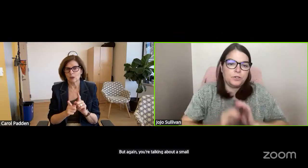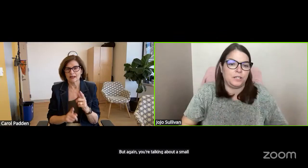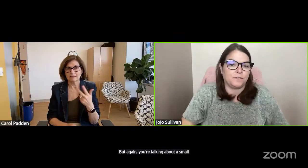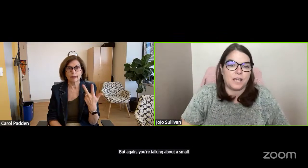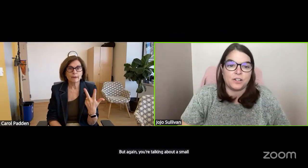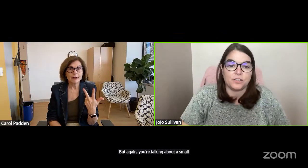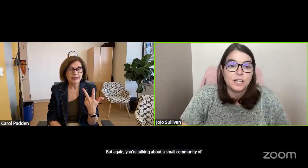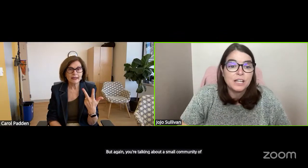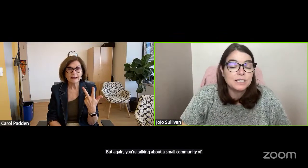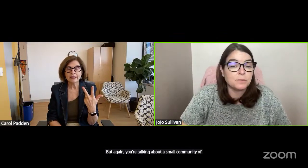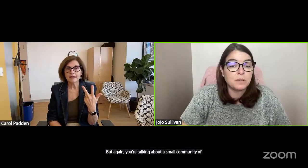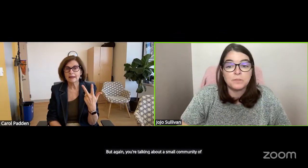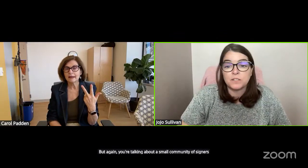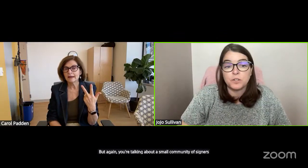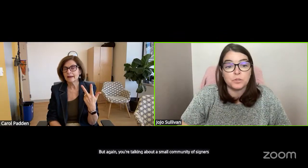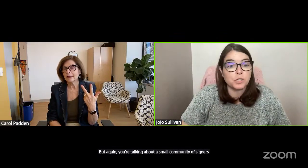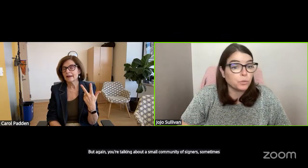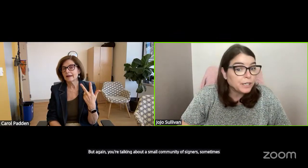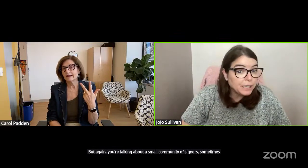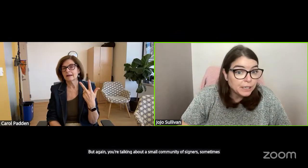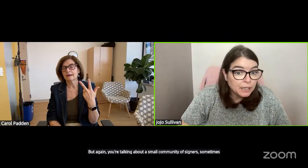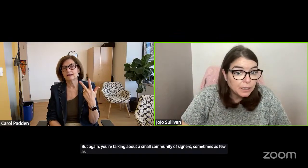of signers, sometimes as few as three,